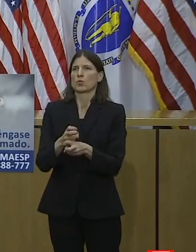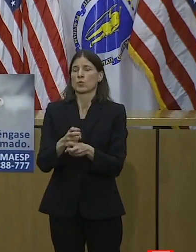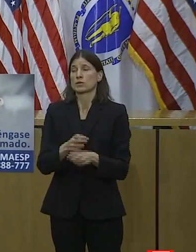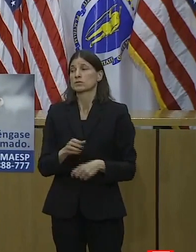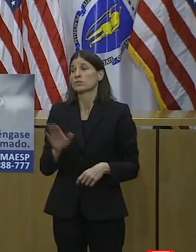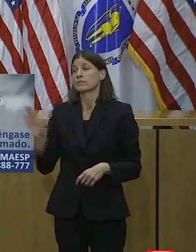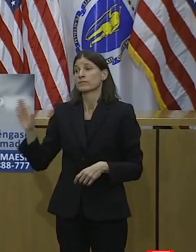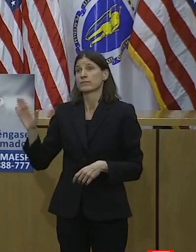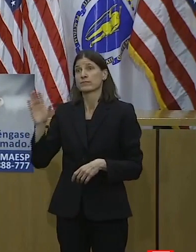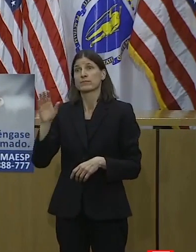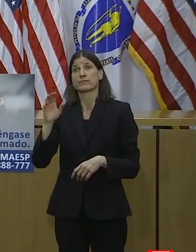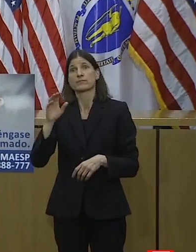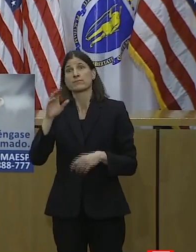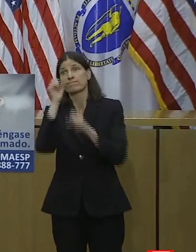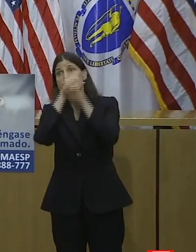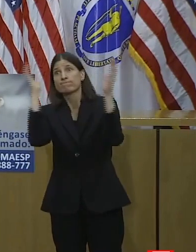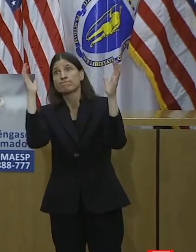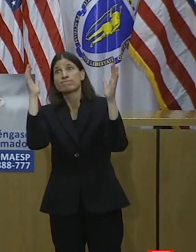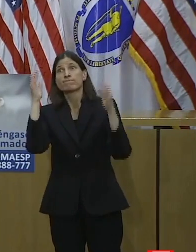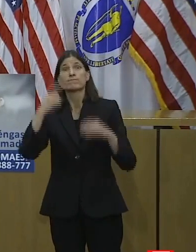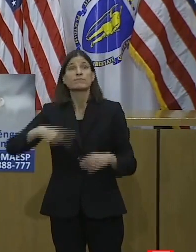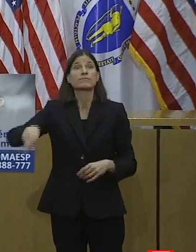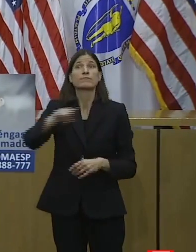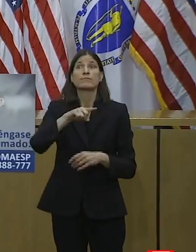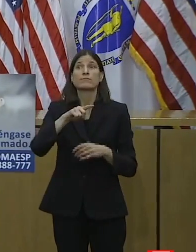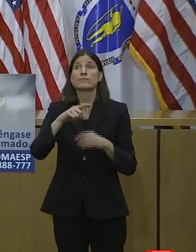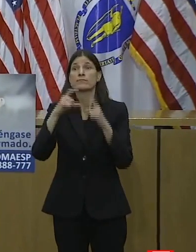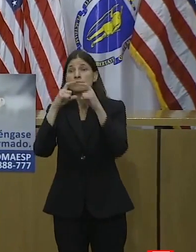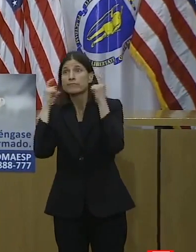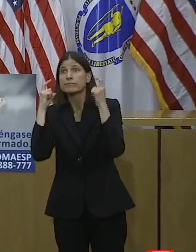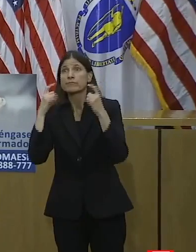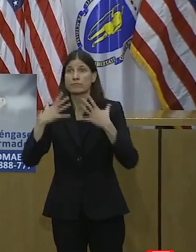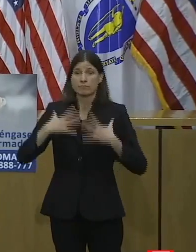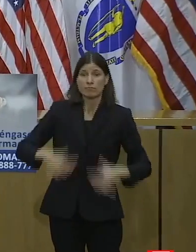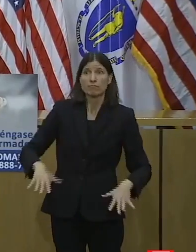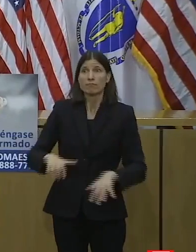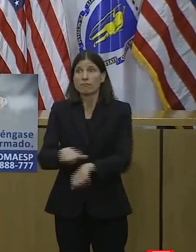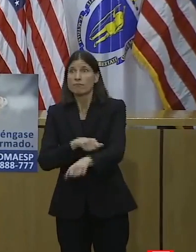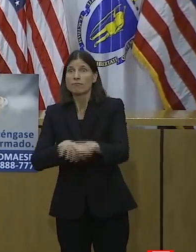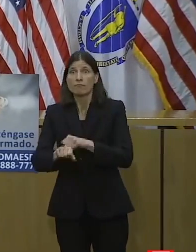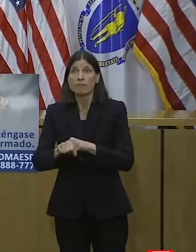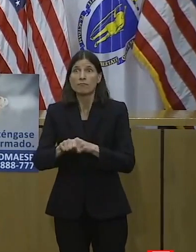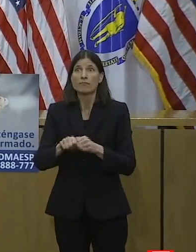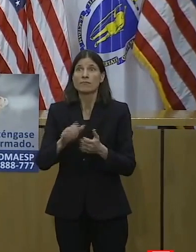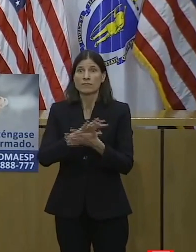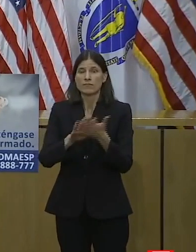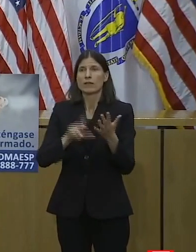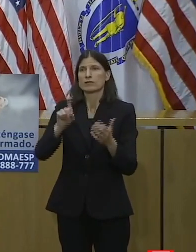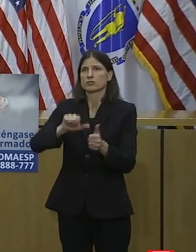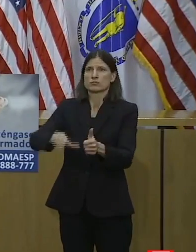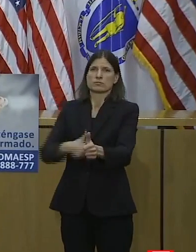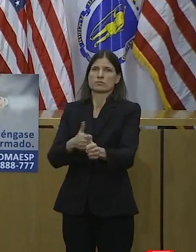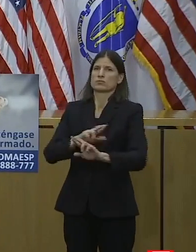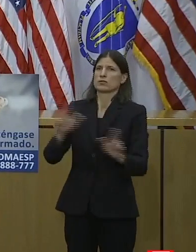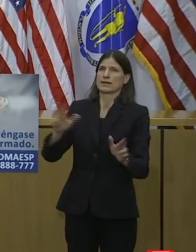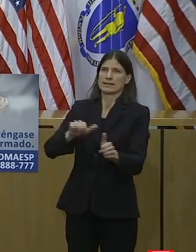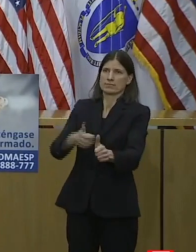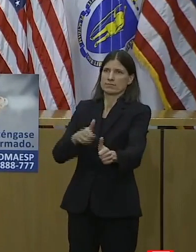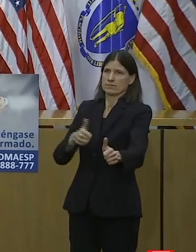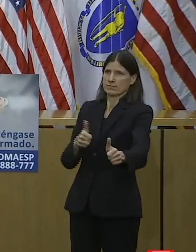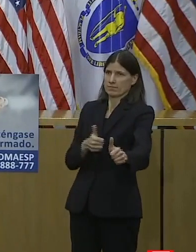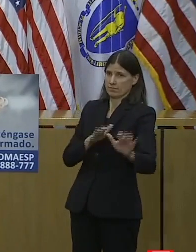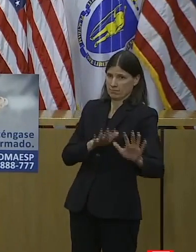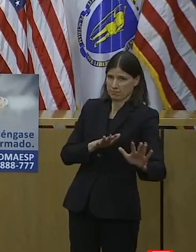lot of the other elements of how this game will need to be played to manage this virus both through the surge